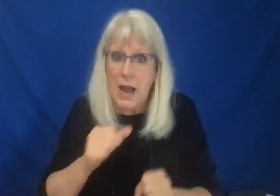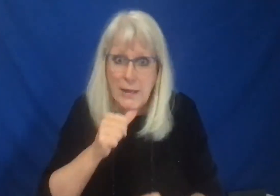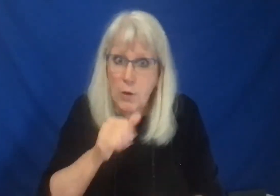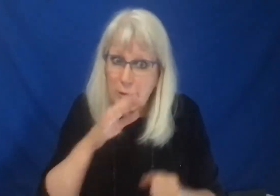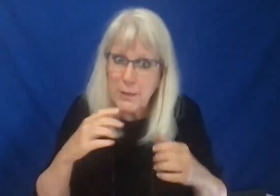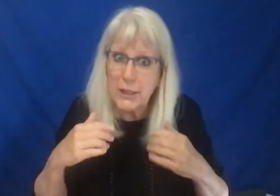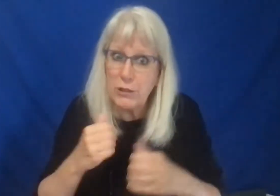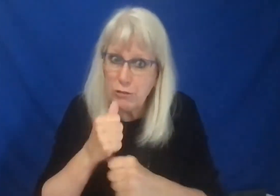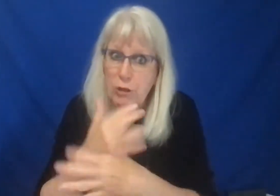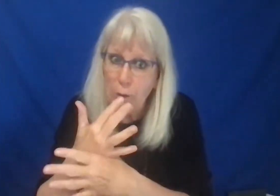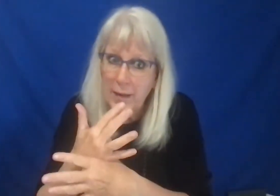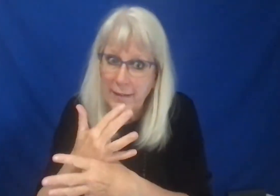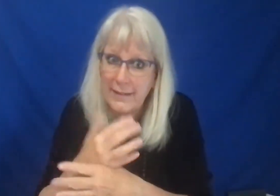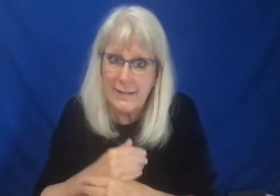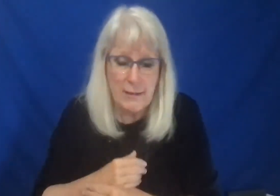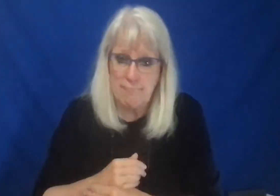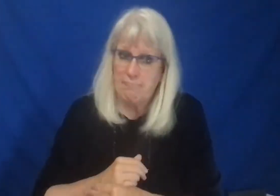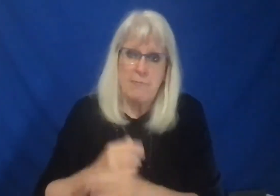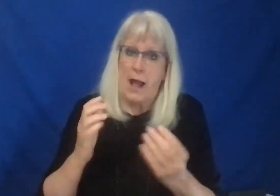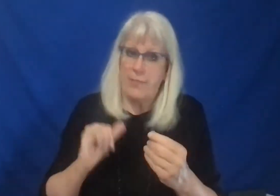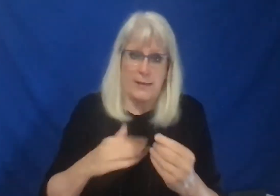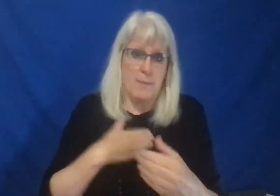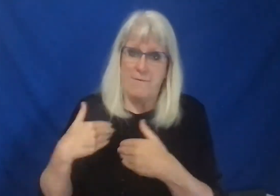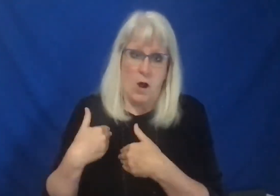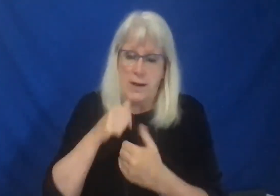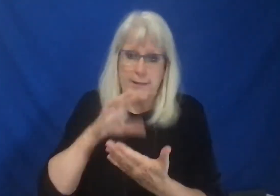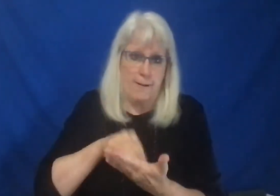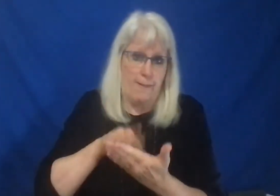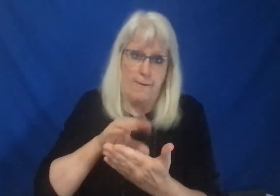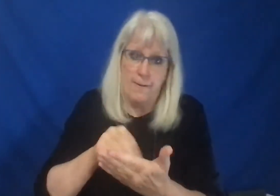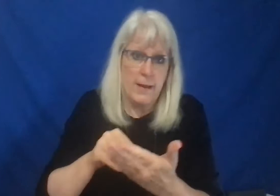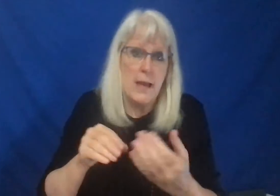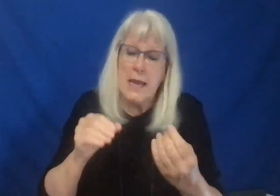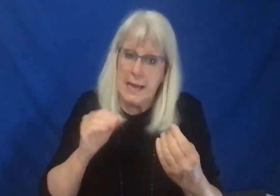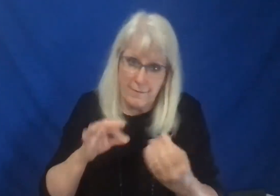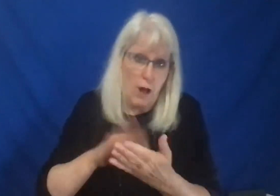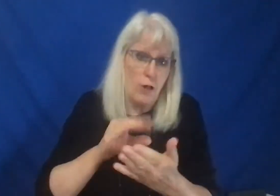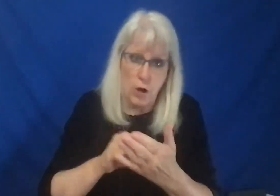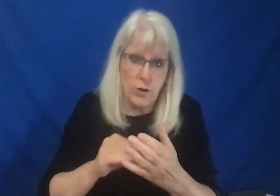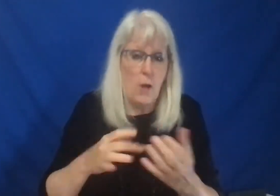I have totally under participated and not contributed to my own harmony. And